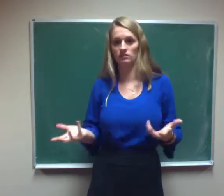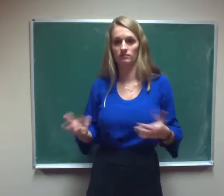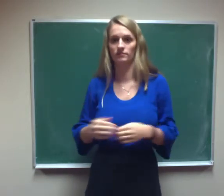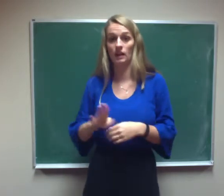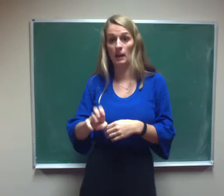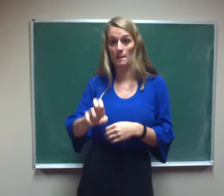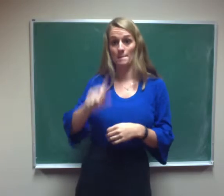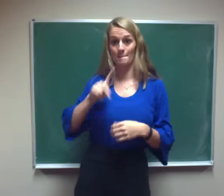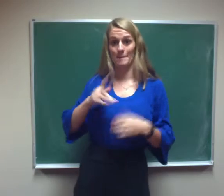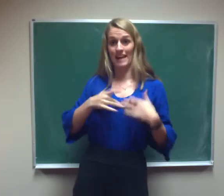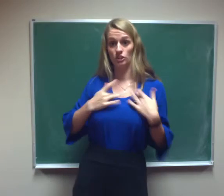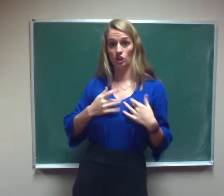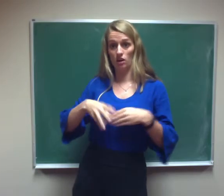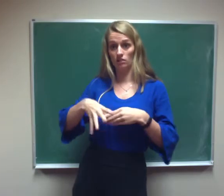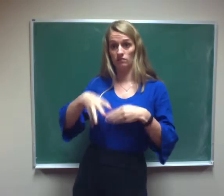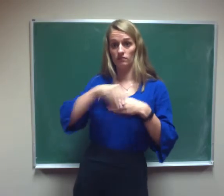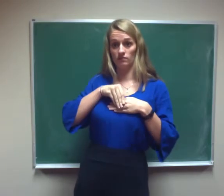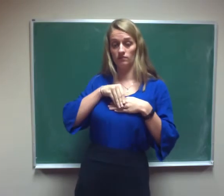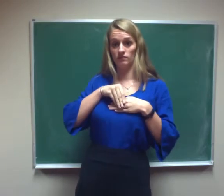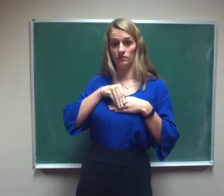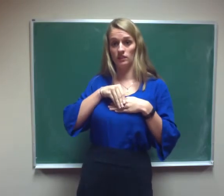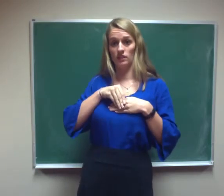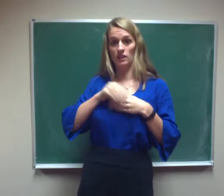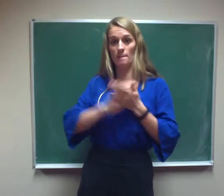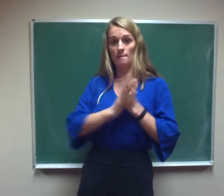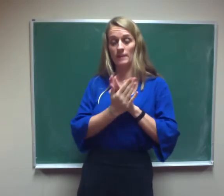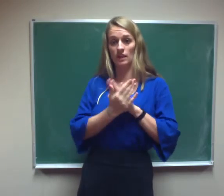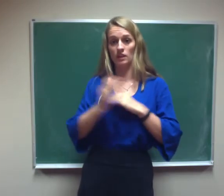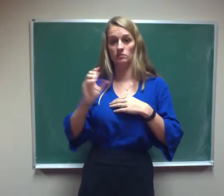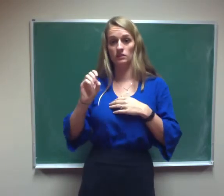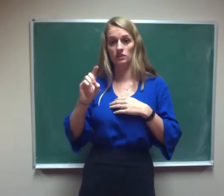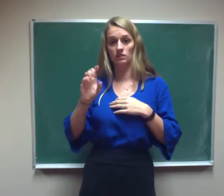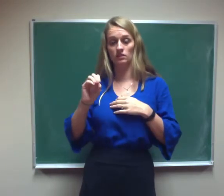this oxygenated blood out to every single tissue in the body.